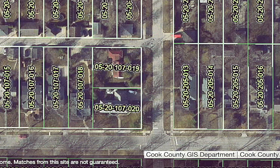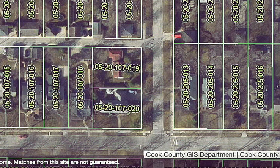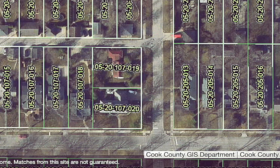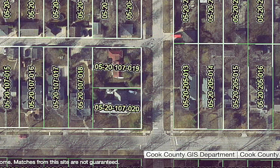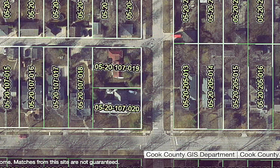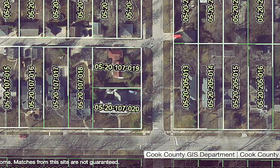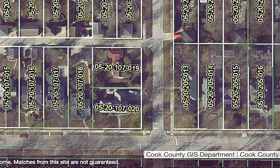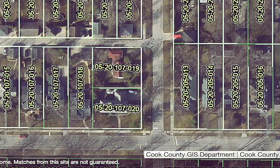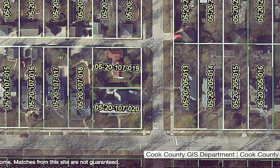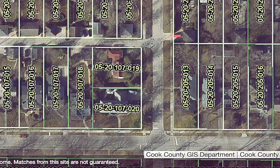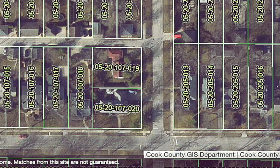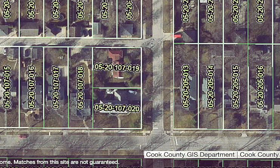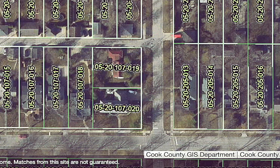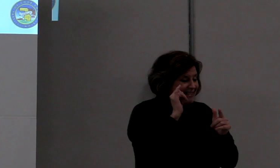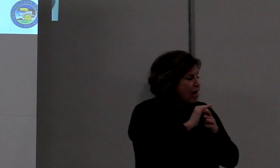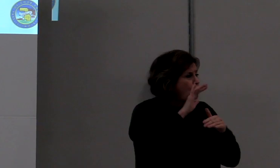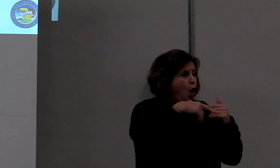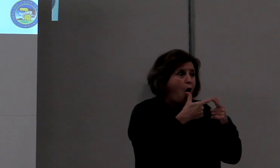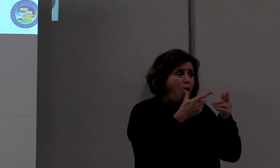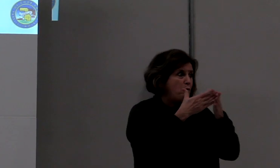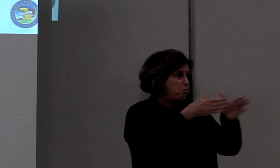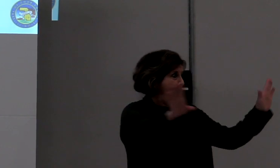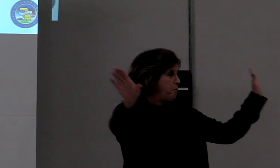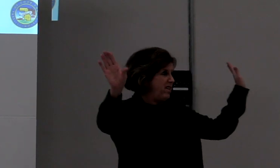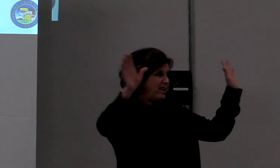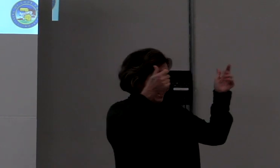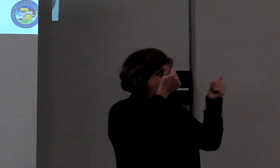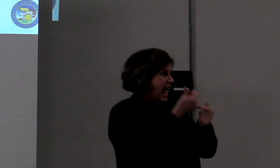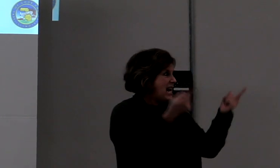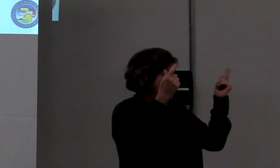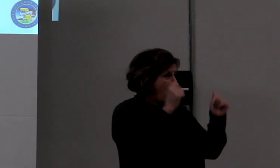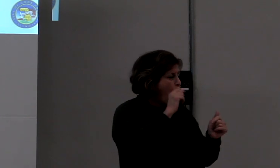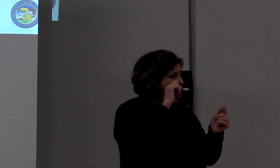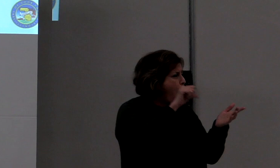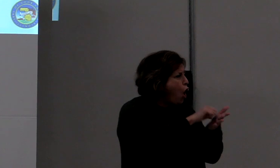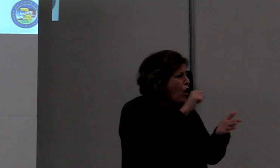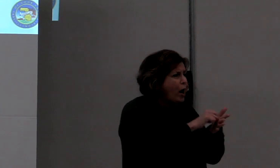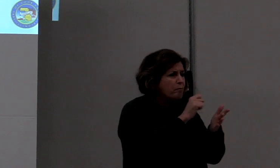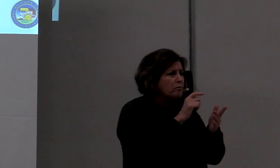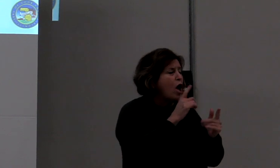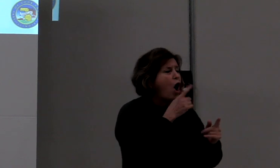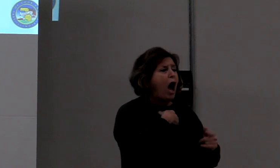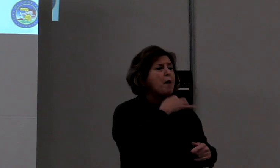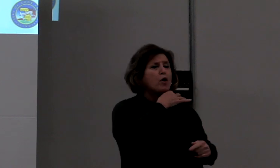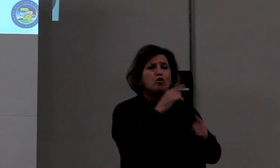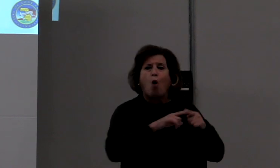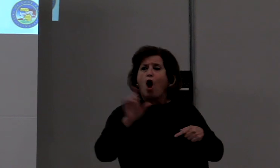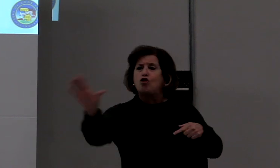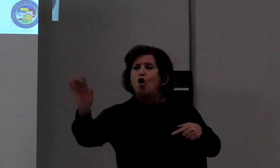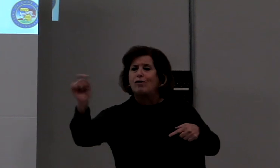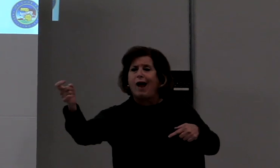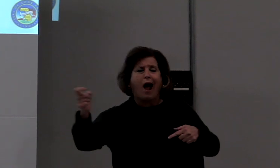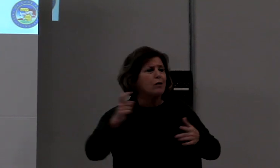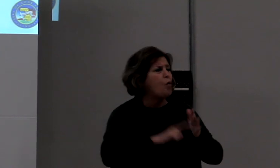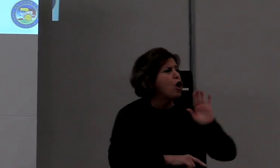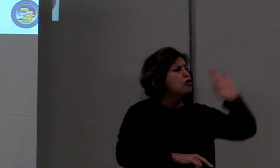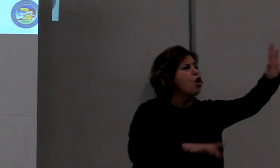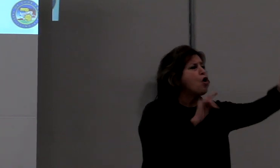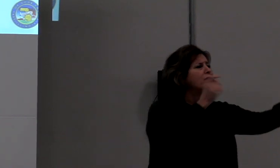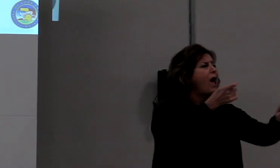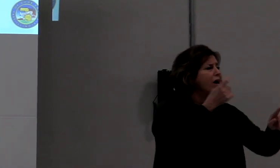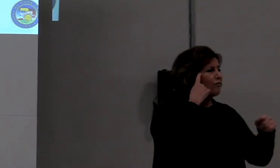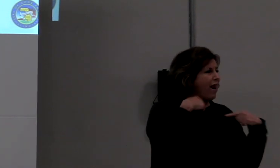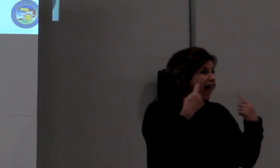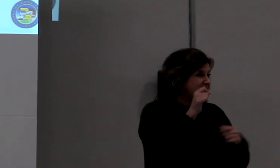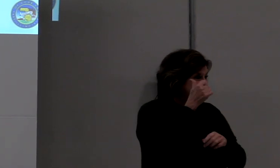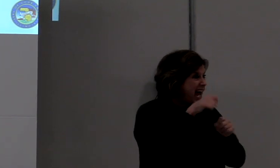property tax information is all public information. We all can look up everybody in this room's tax bill for the last 10